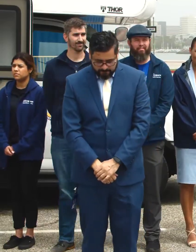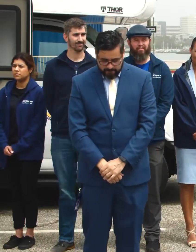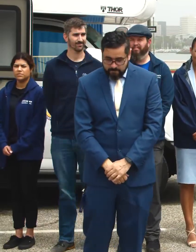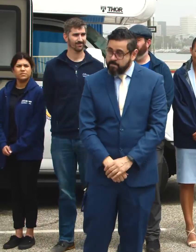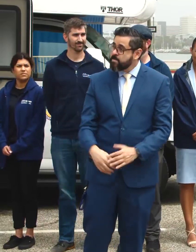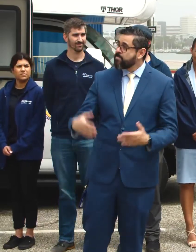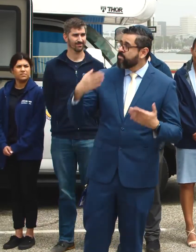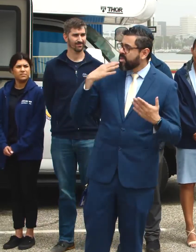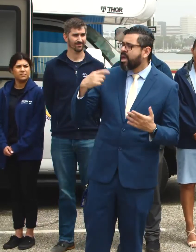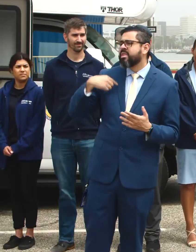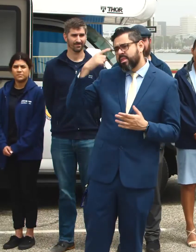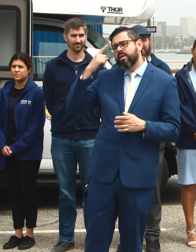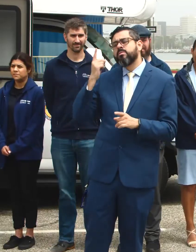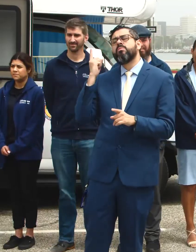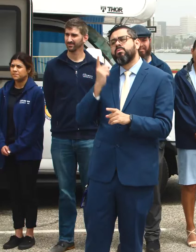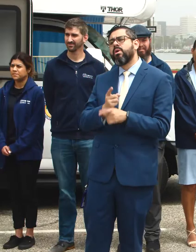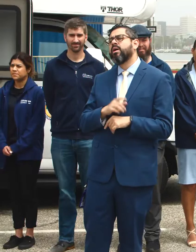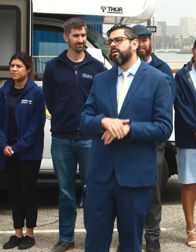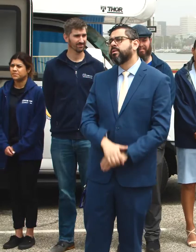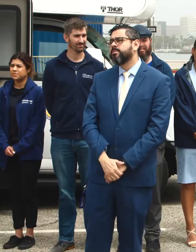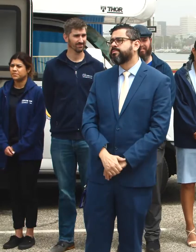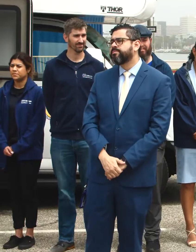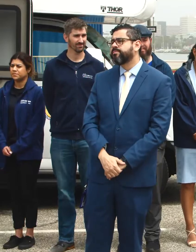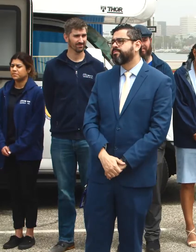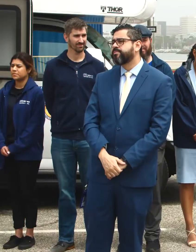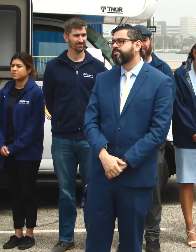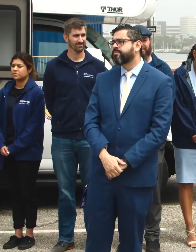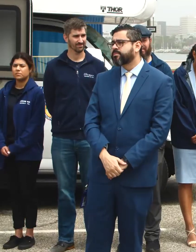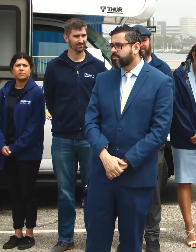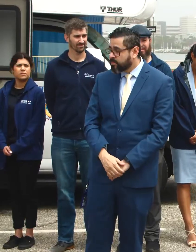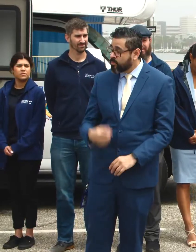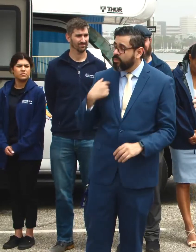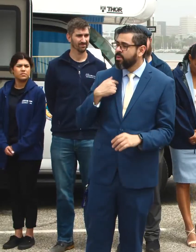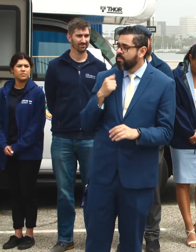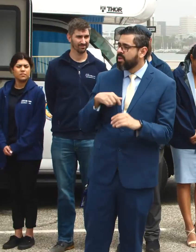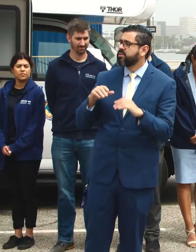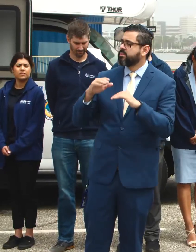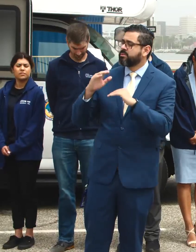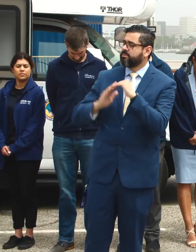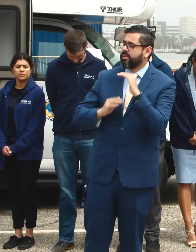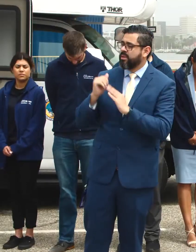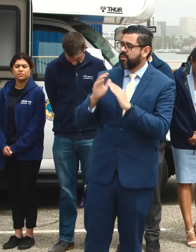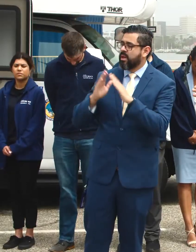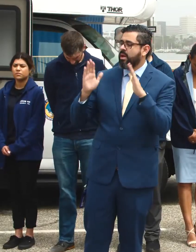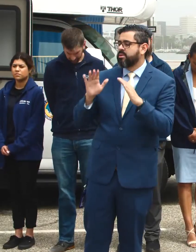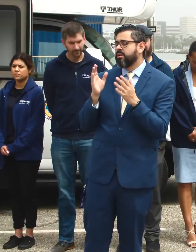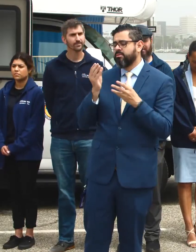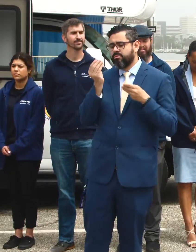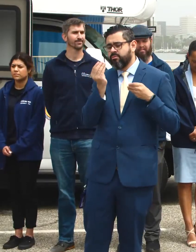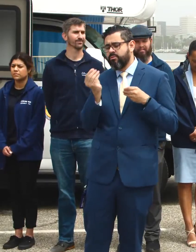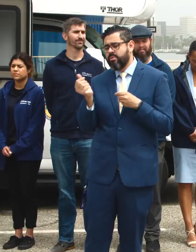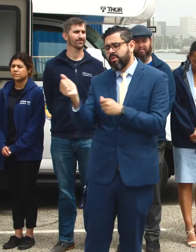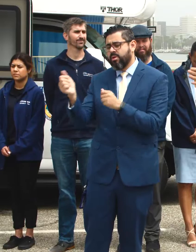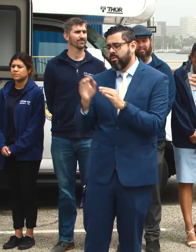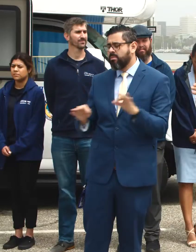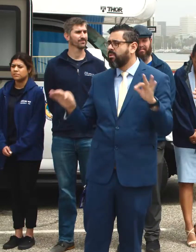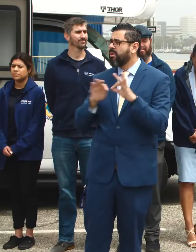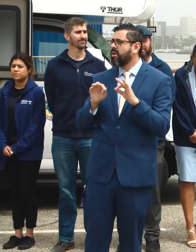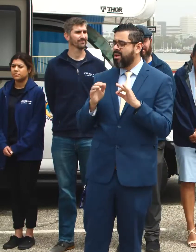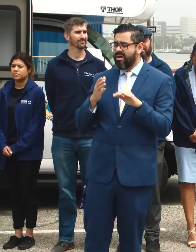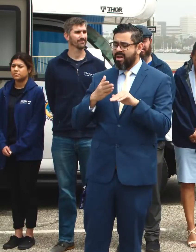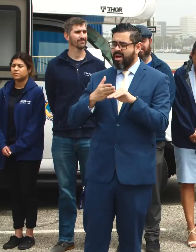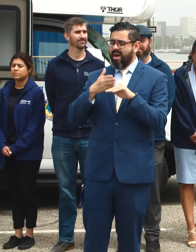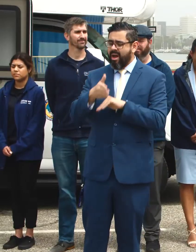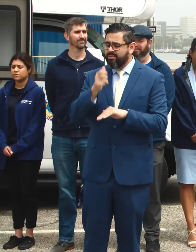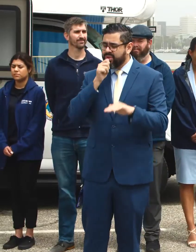Thanks. I think that's right. There's a lot. We have to build housing at every level, and that flow is incredibly important. Where do people go after